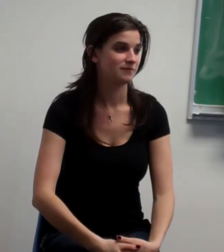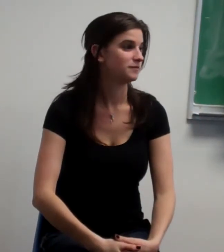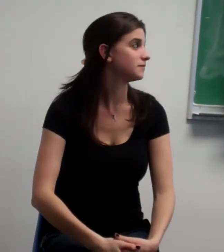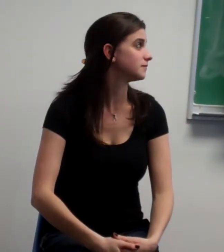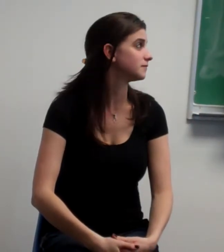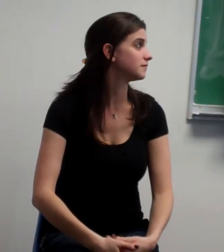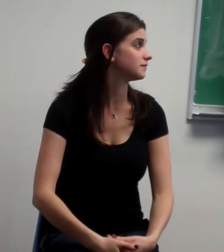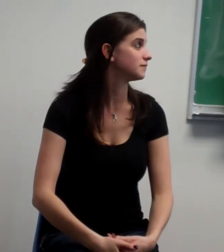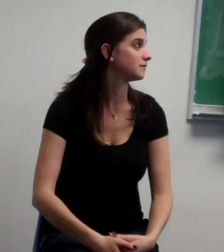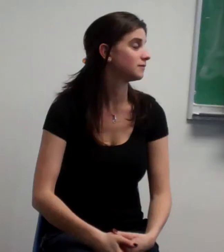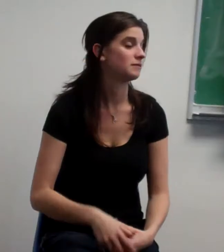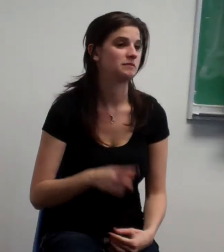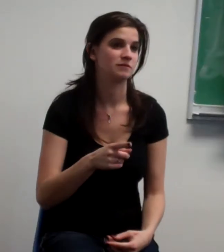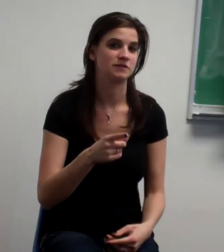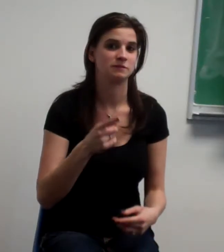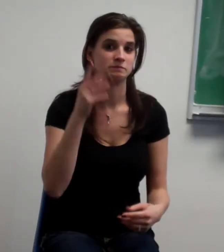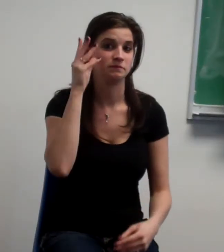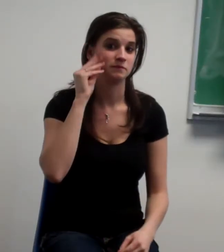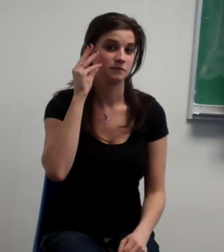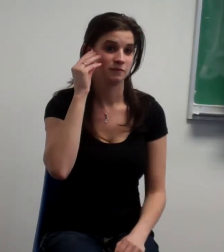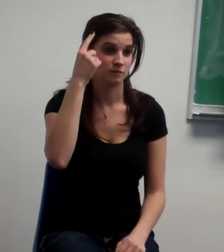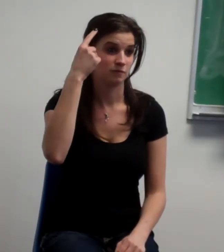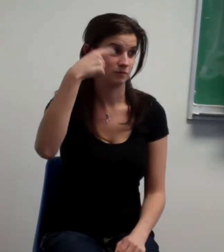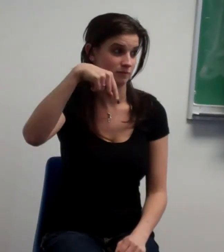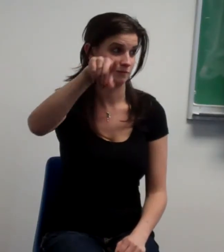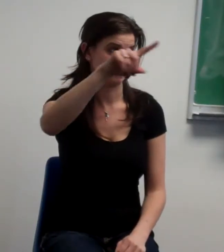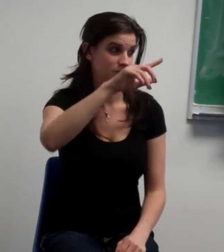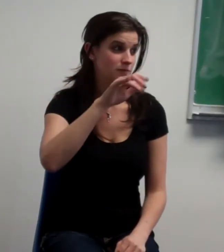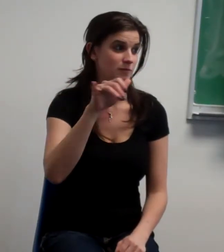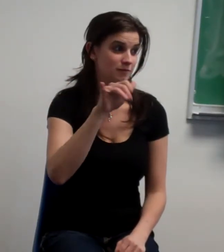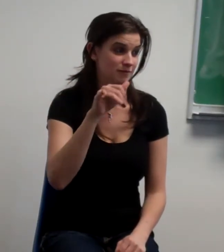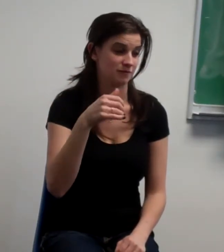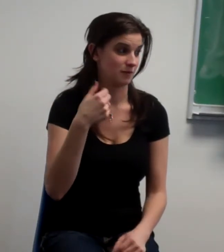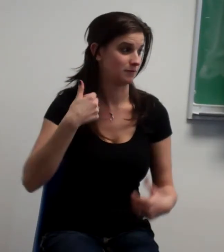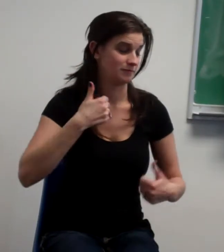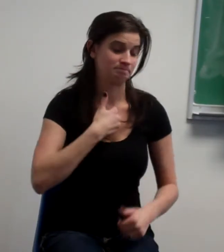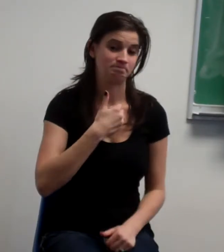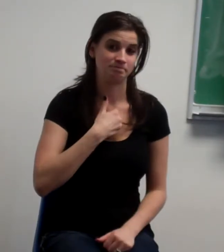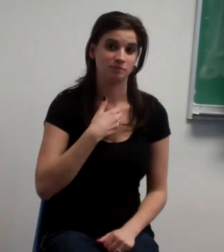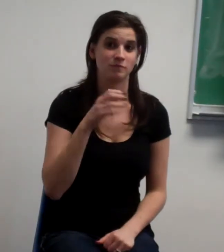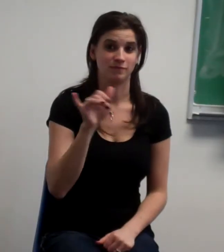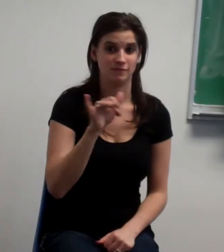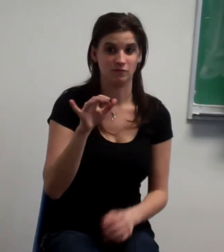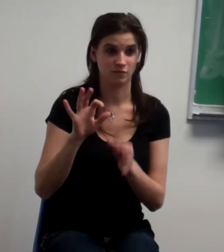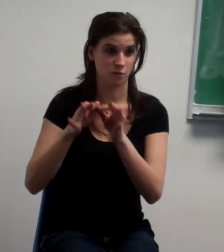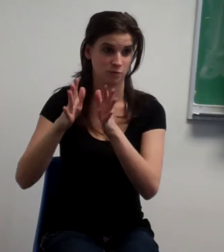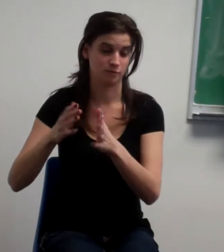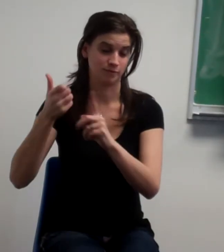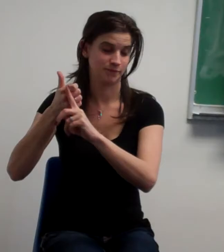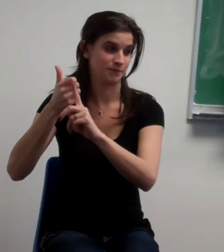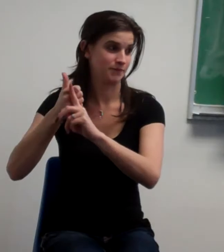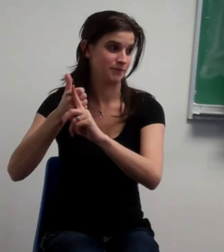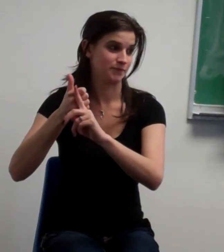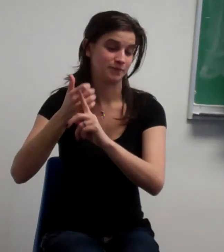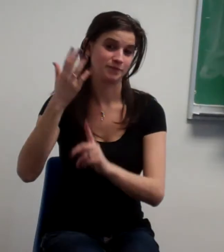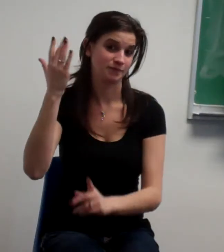This will just be an experience for you, also for me, and also for them. All right? To work